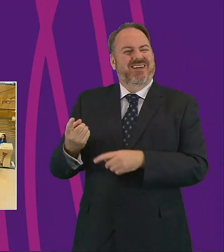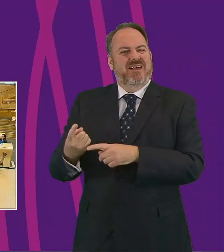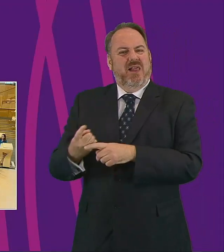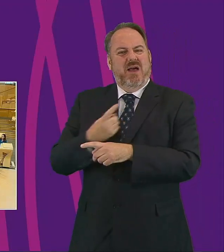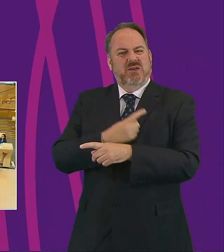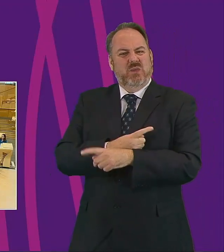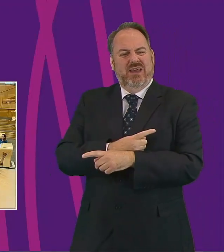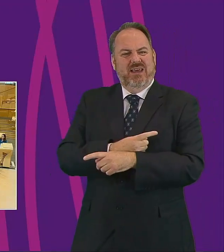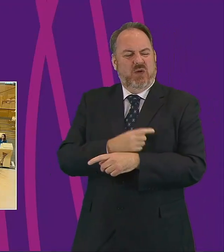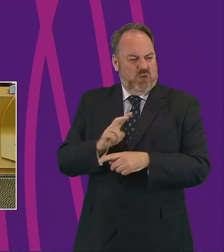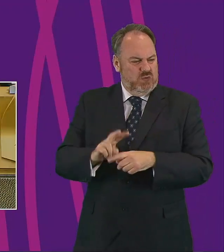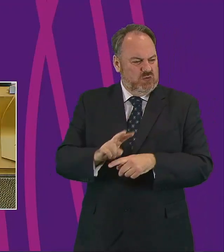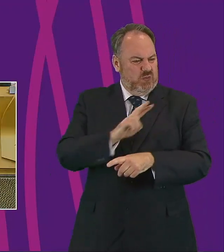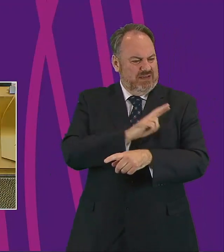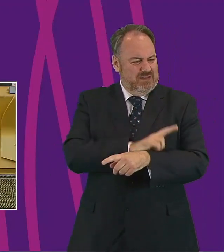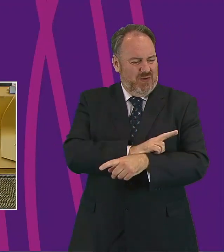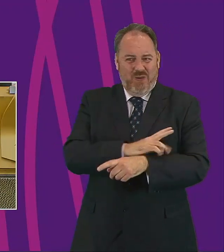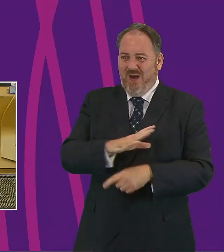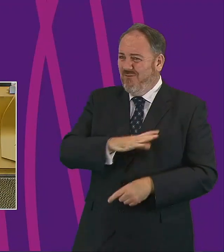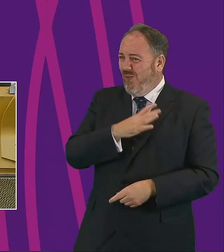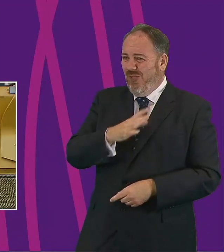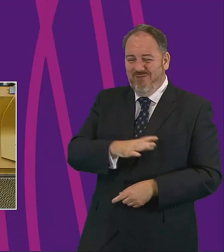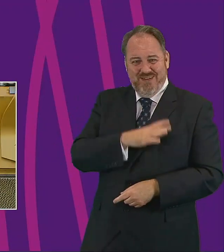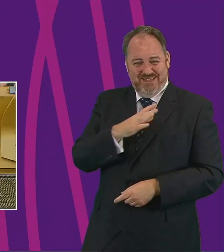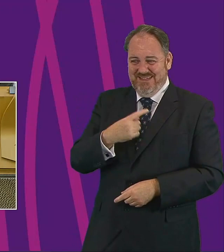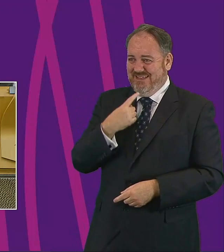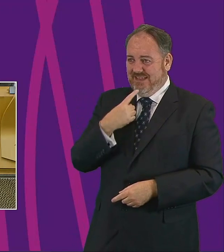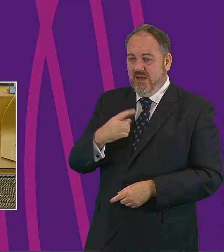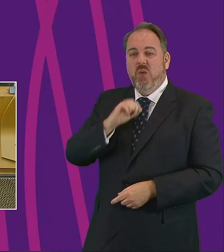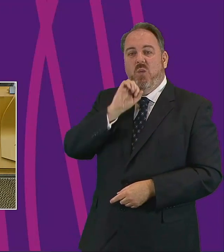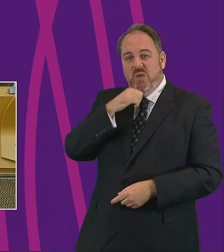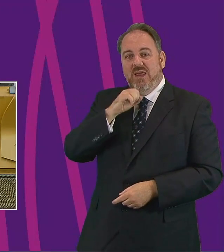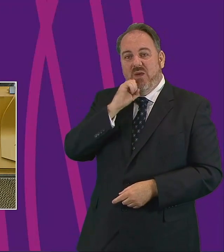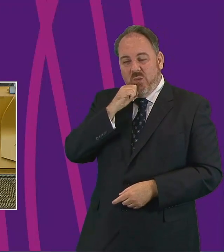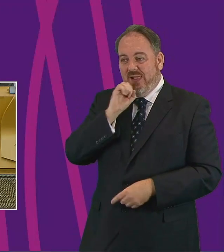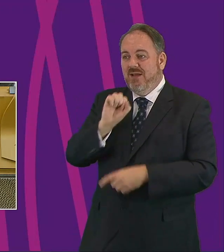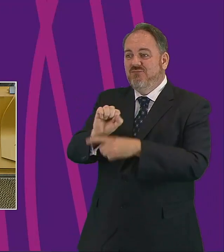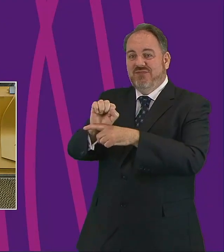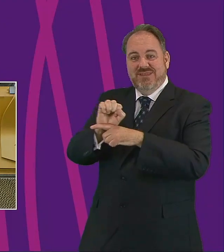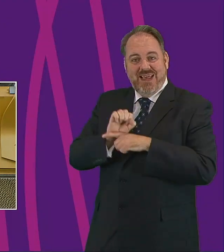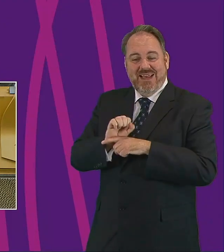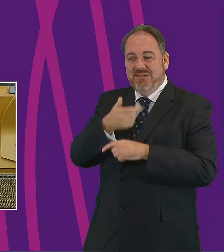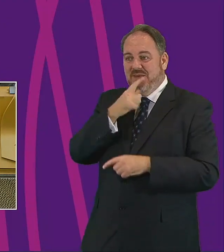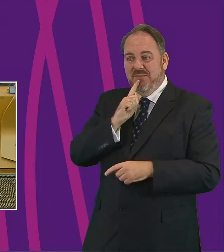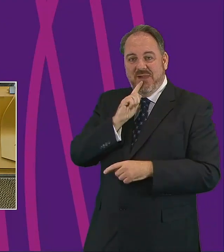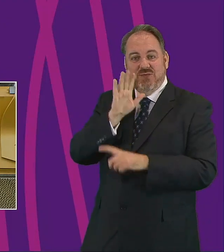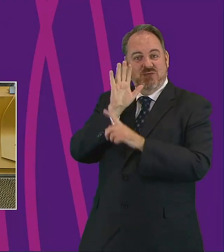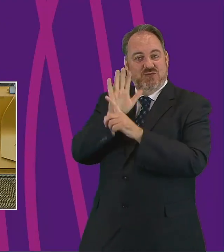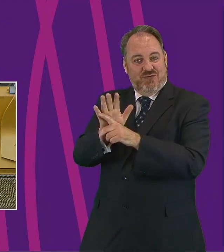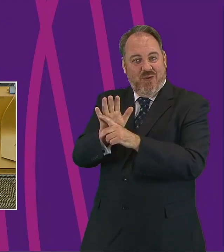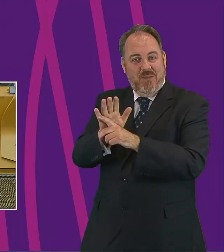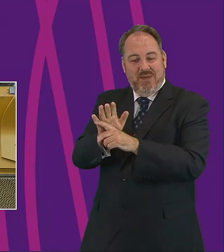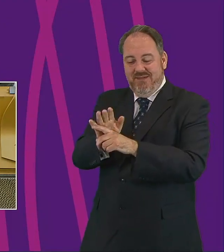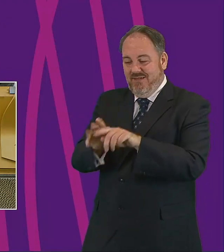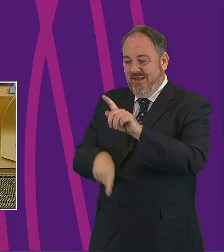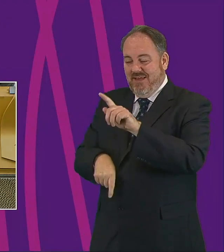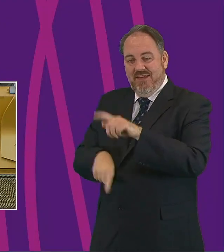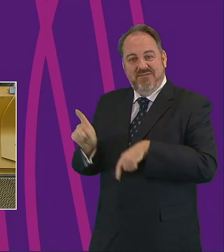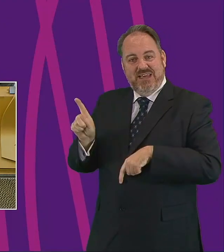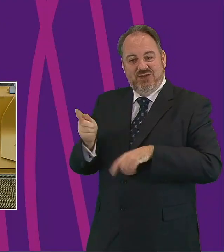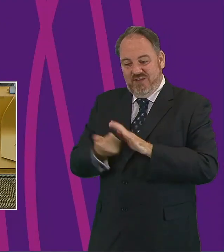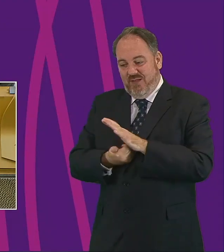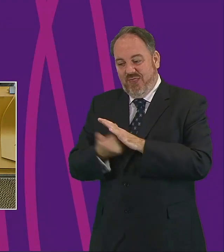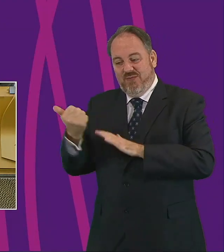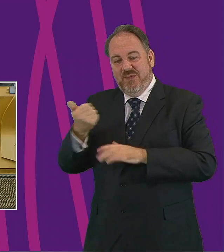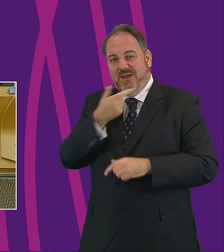before, but I've already stood here and said that we will extend the protection against evictions in the original coronavirus